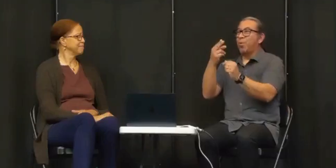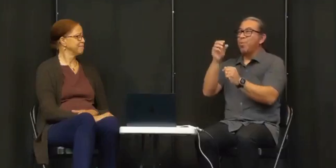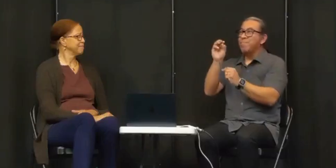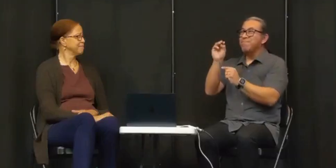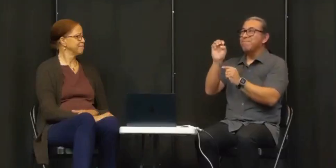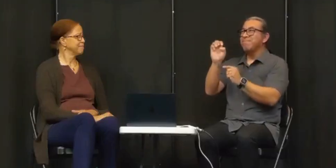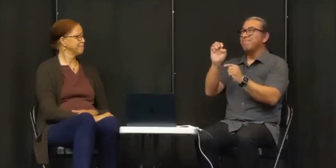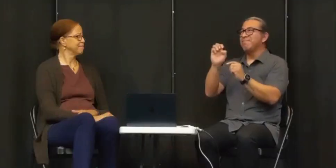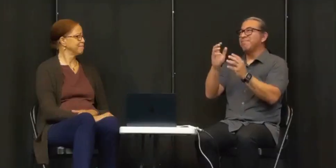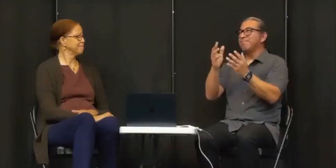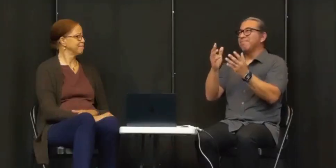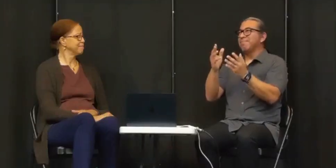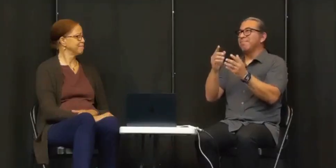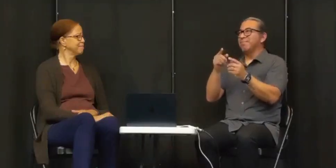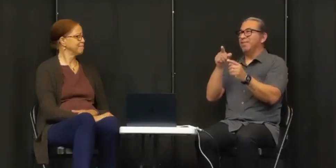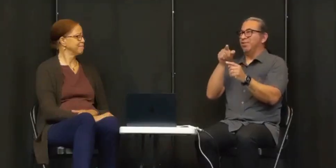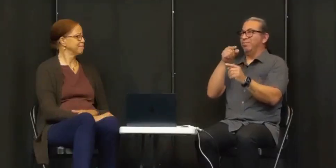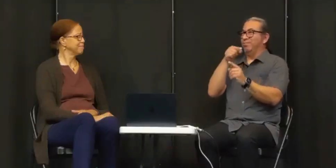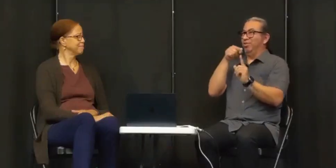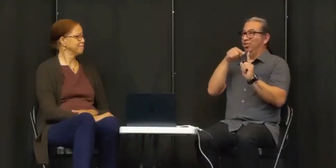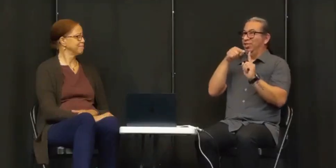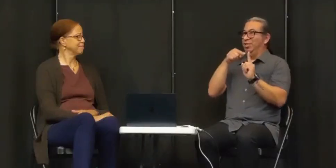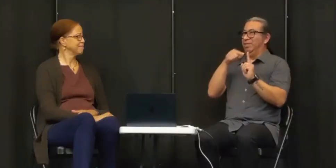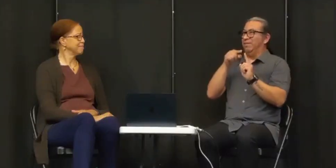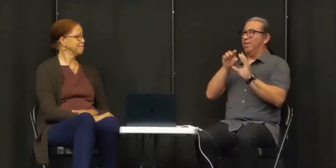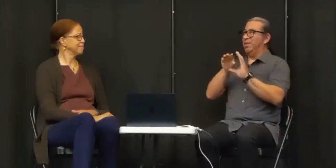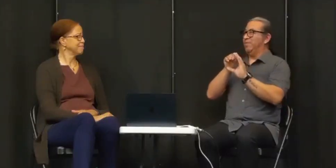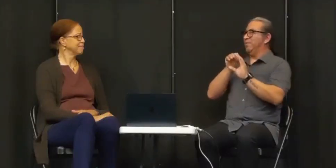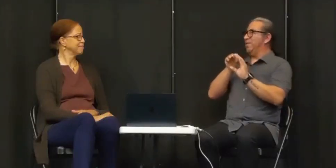that's been a walled off section from her.